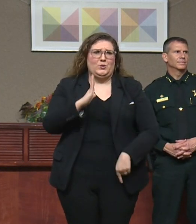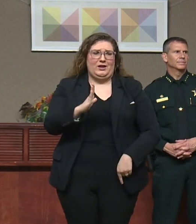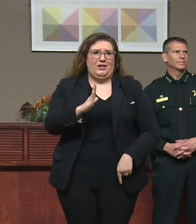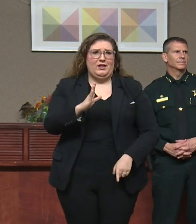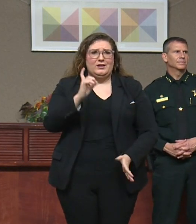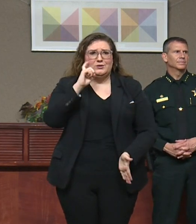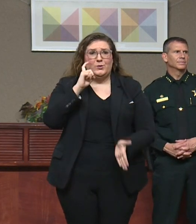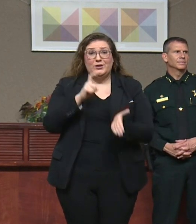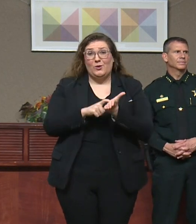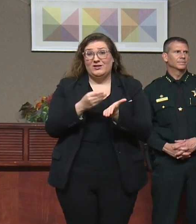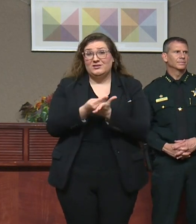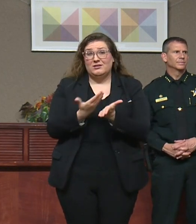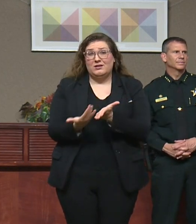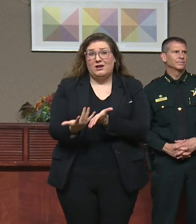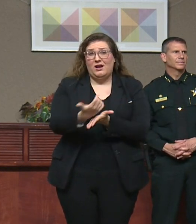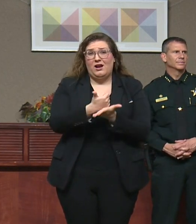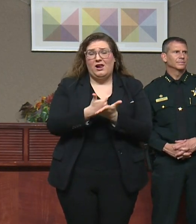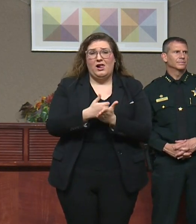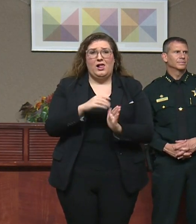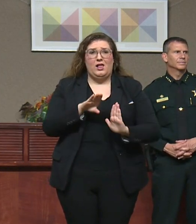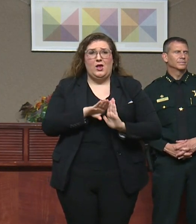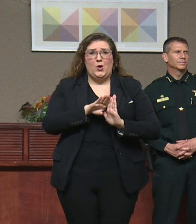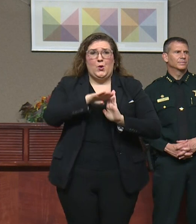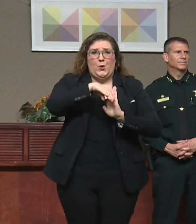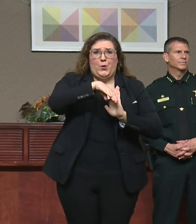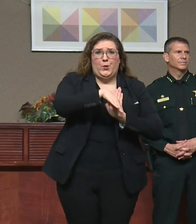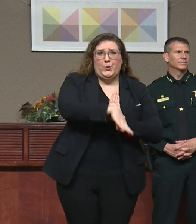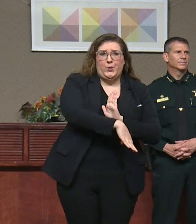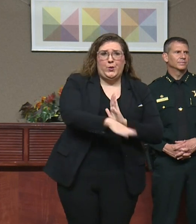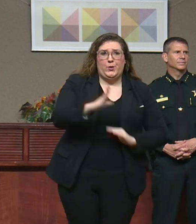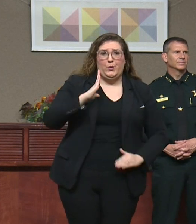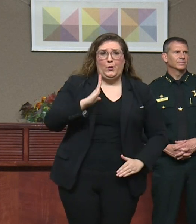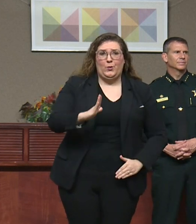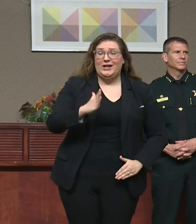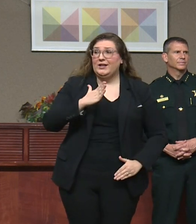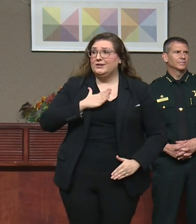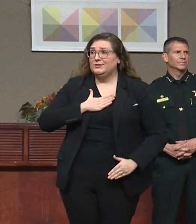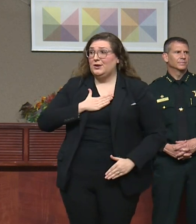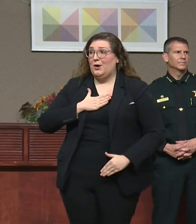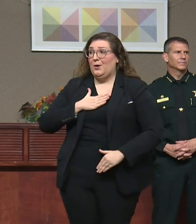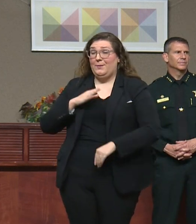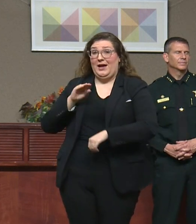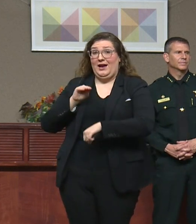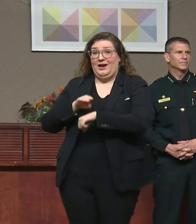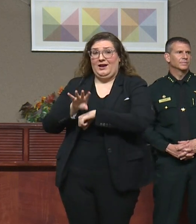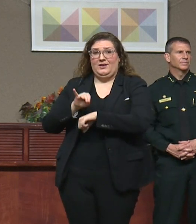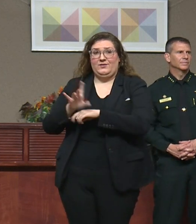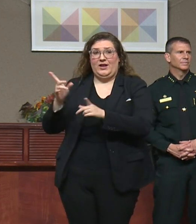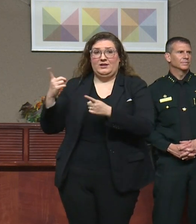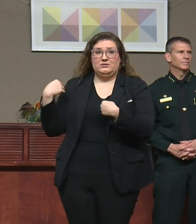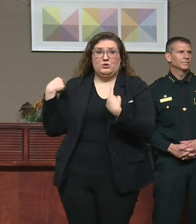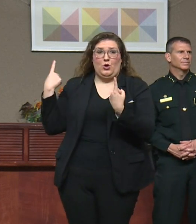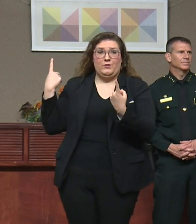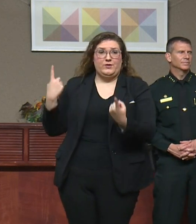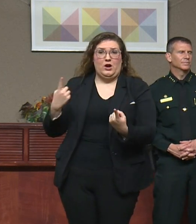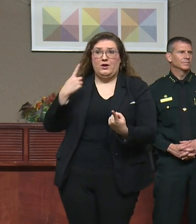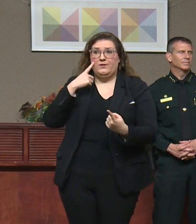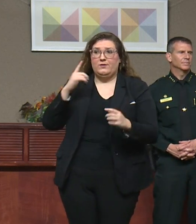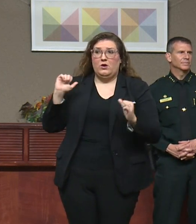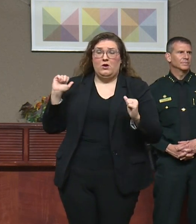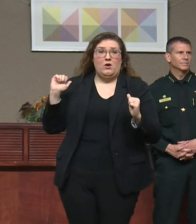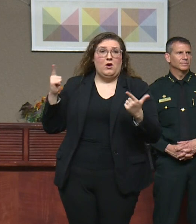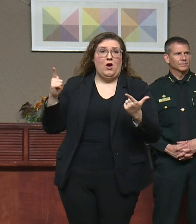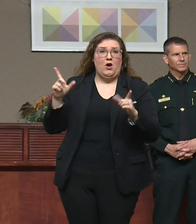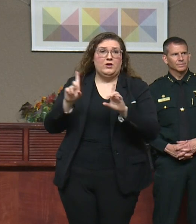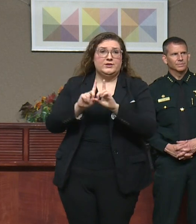our revenues. So the guidance that I have given at this point to all department heads and constitutional officers